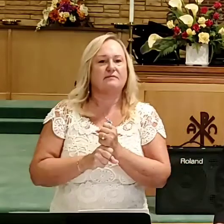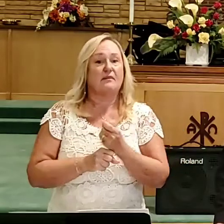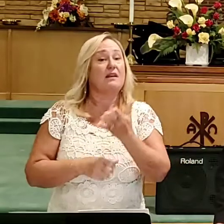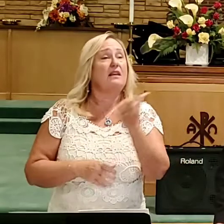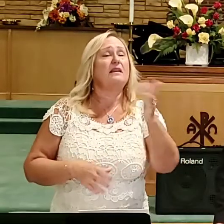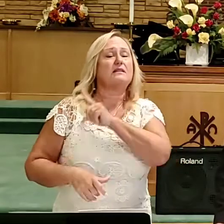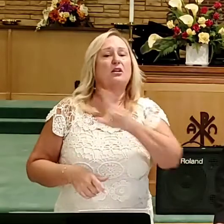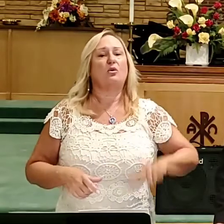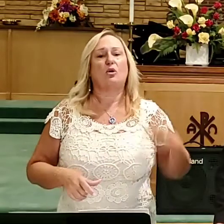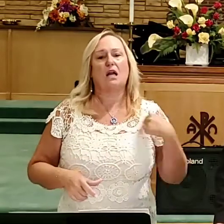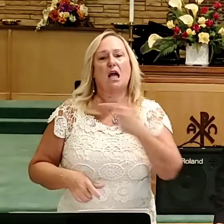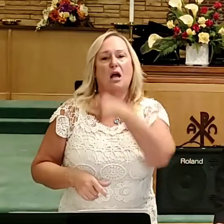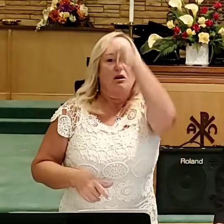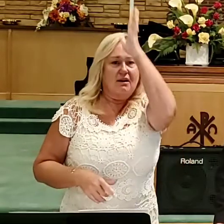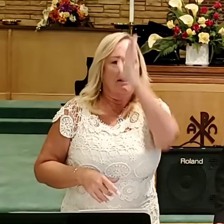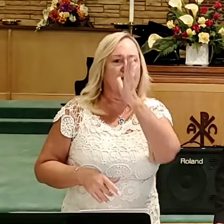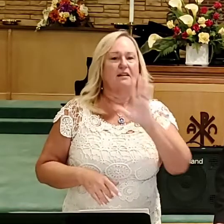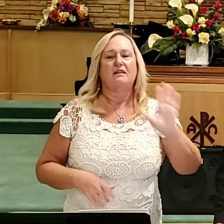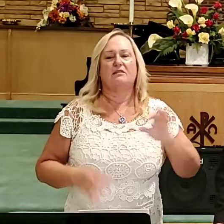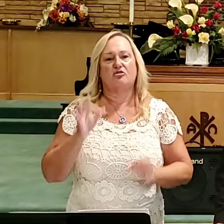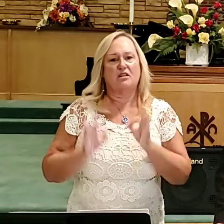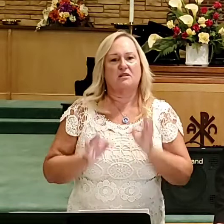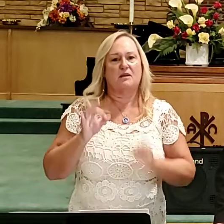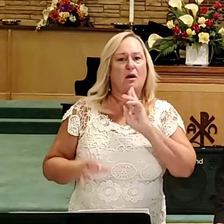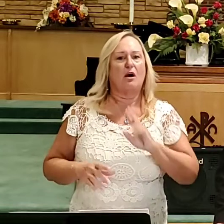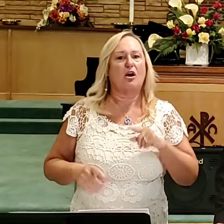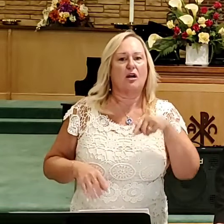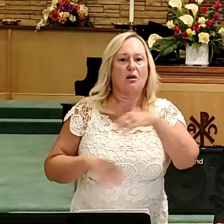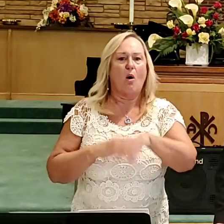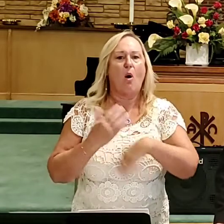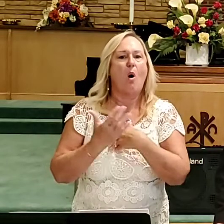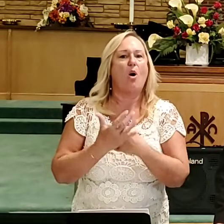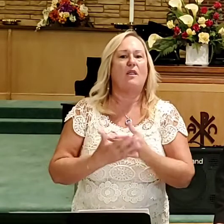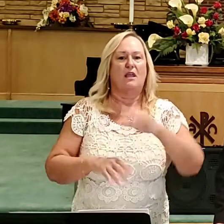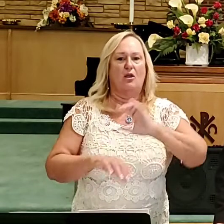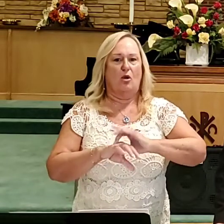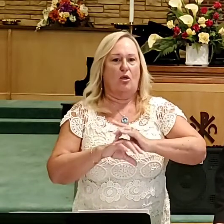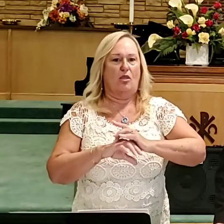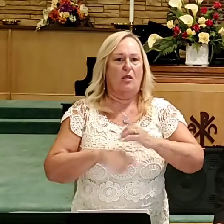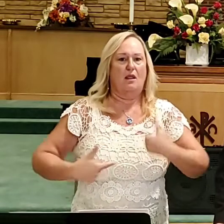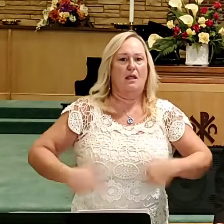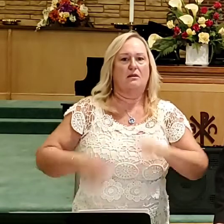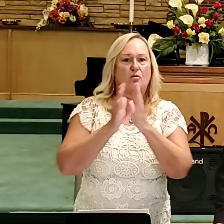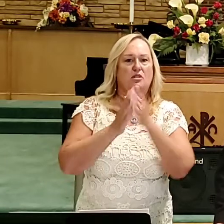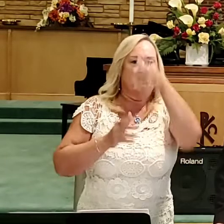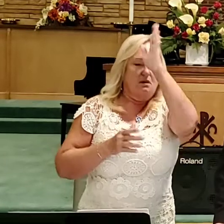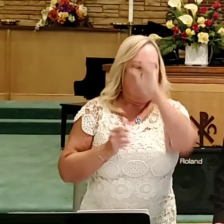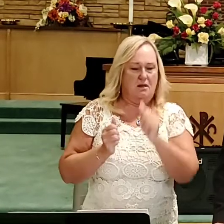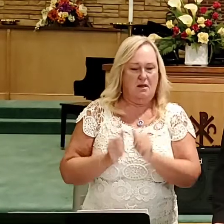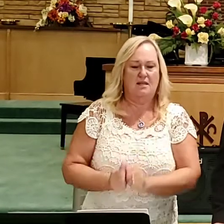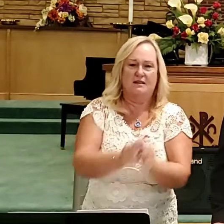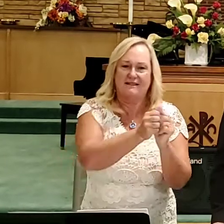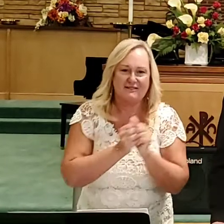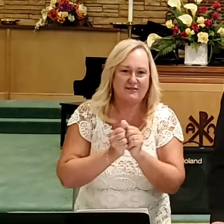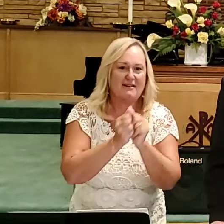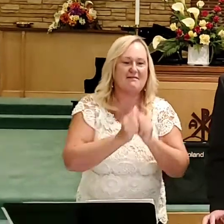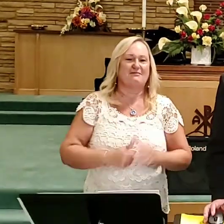He is the Lord our God. His judgments are in all the earth. Let us worship God